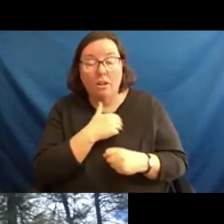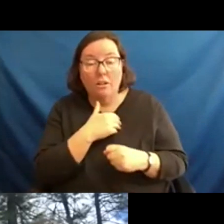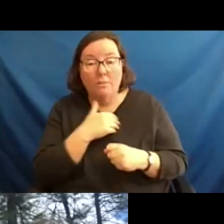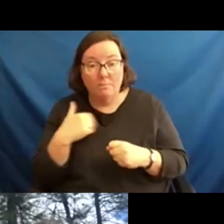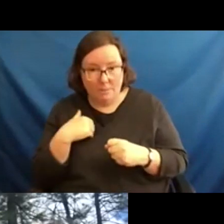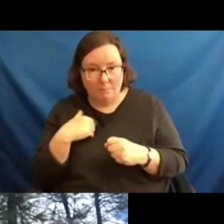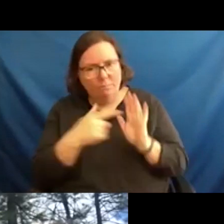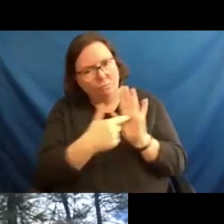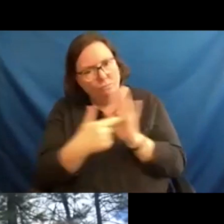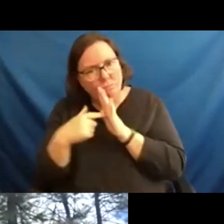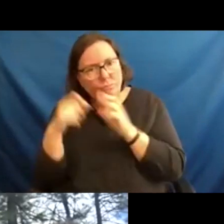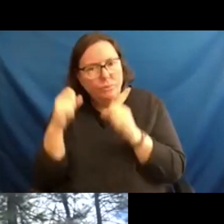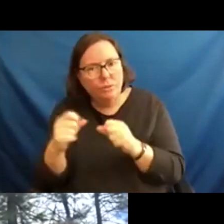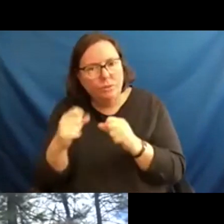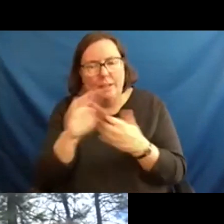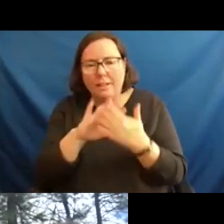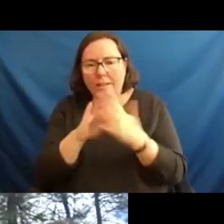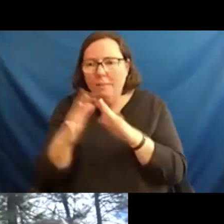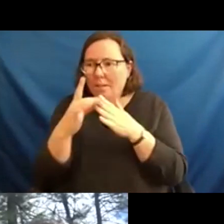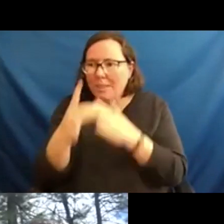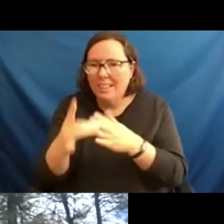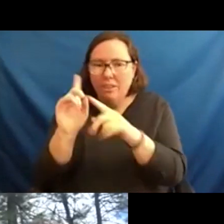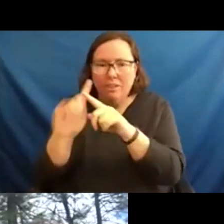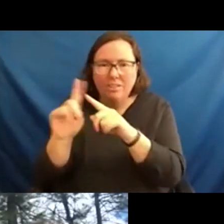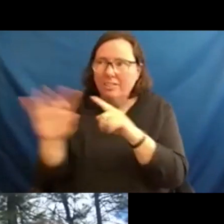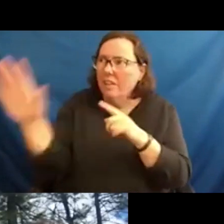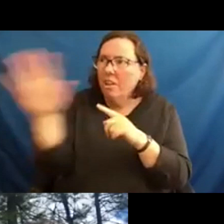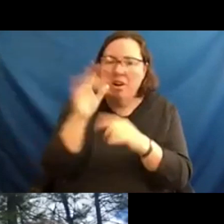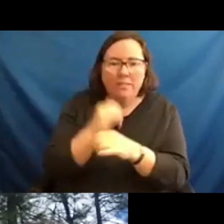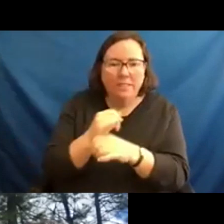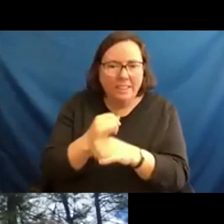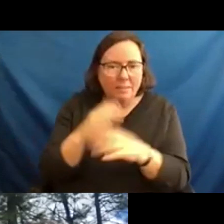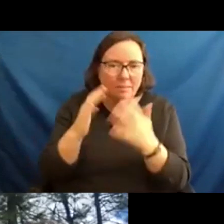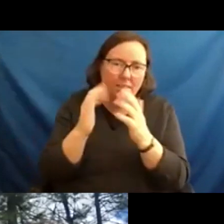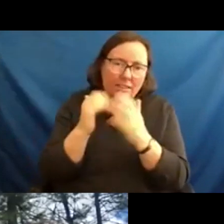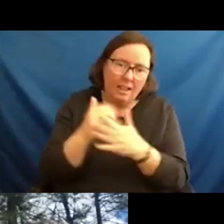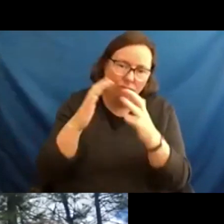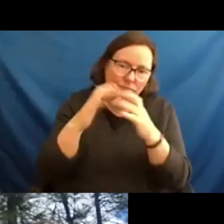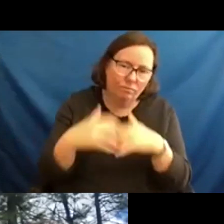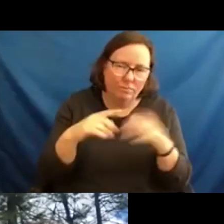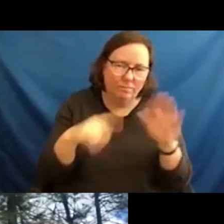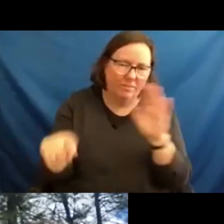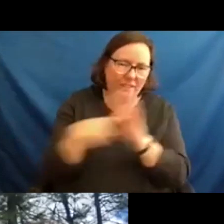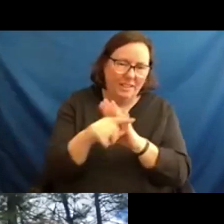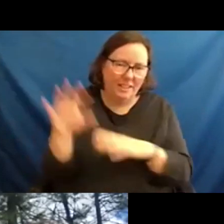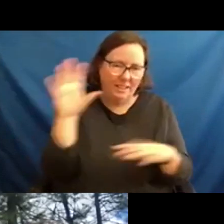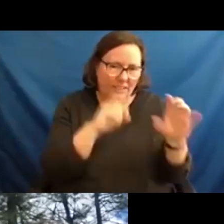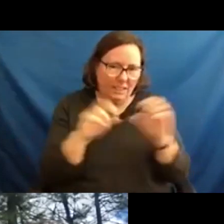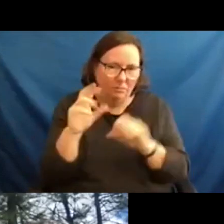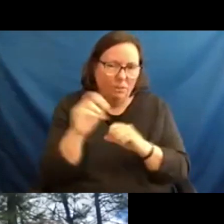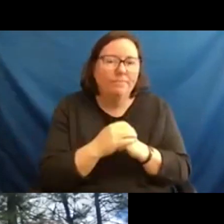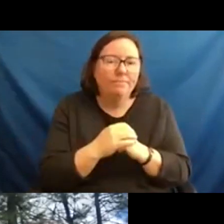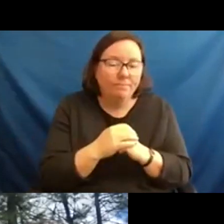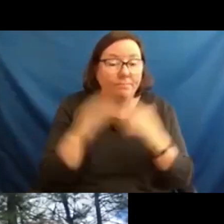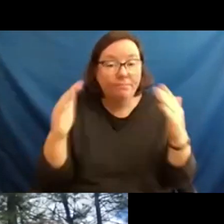that strength as leaders on campus to help break down the negativism. They will also, as